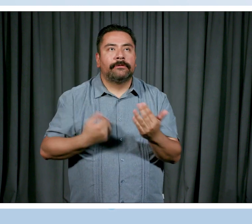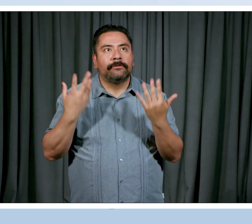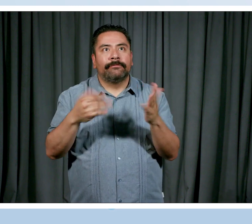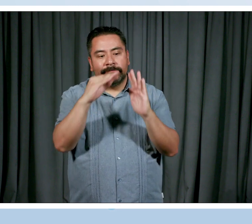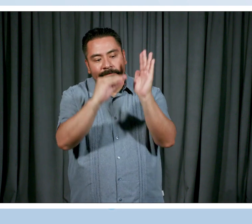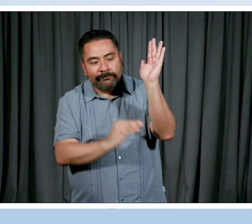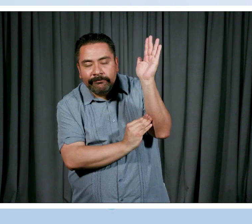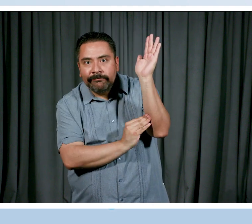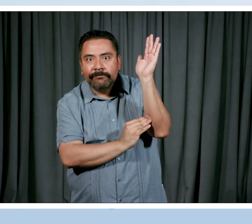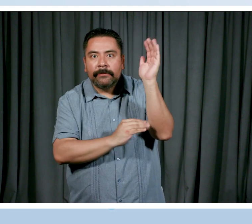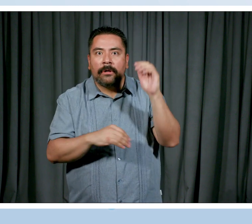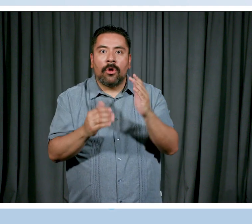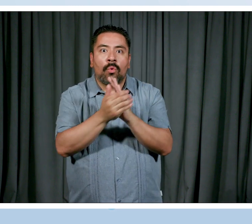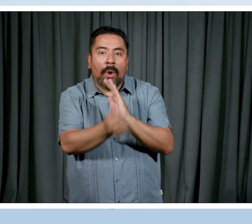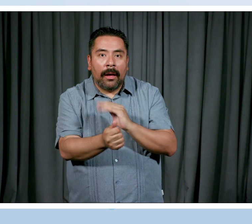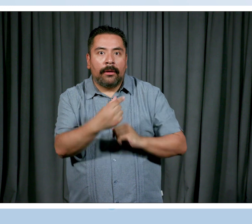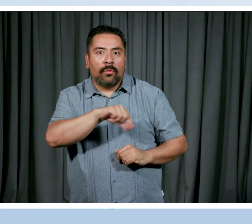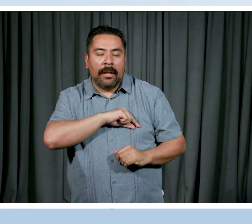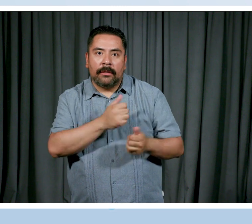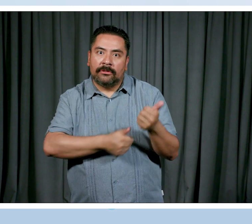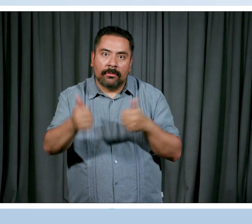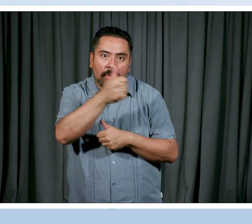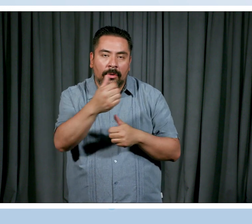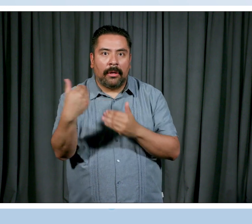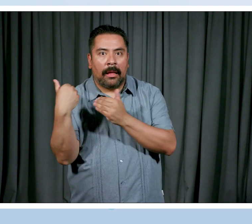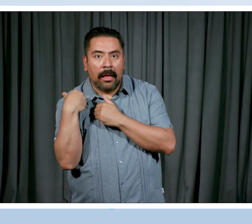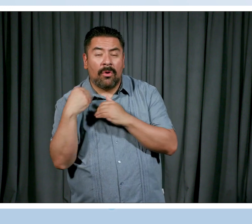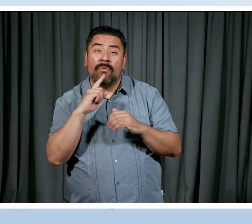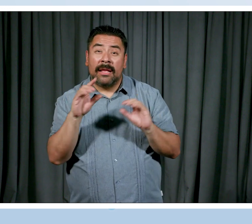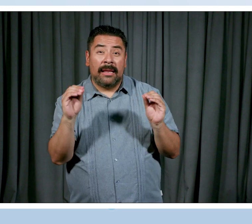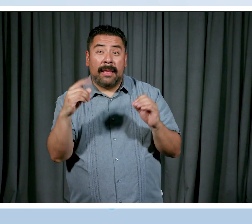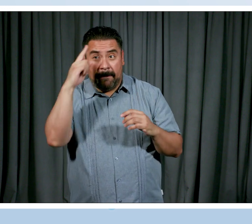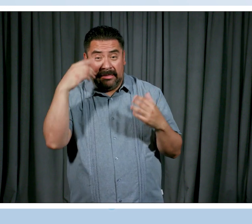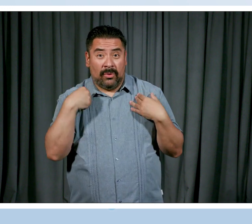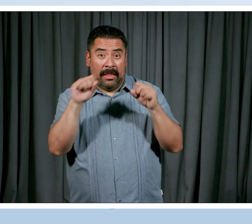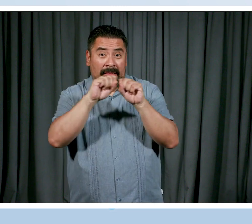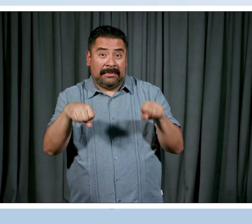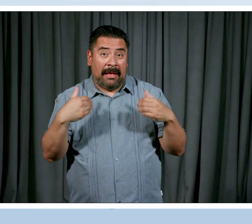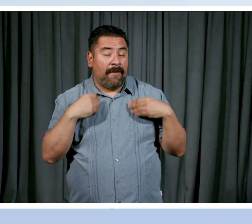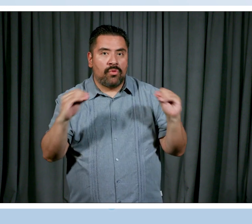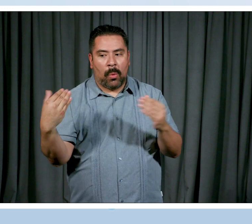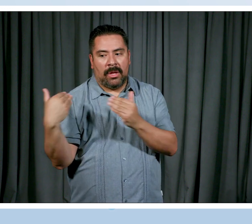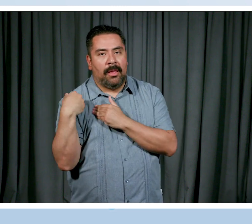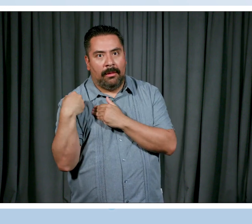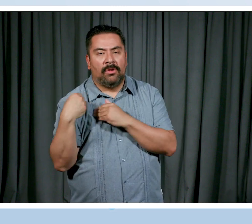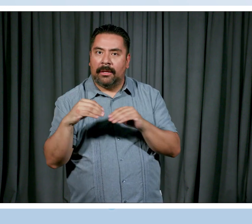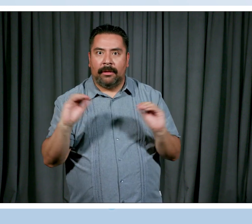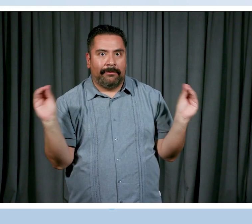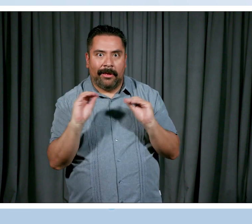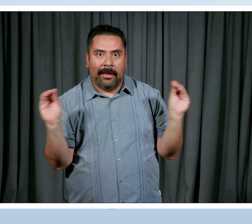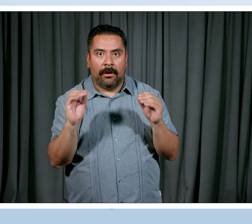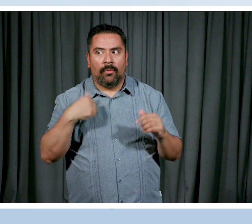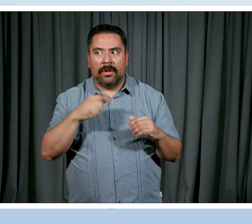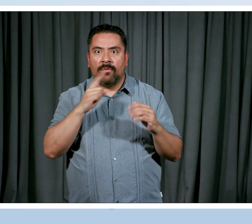superior and accountable. There's actually a real lack of accountability in the mental health system, and that we really